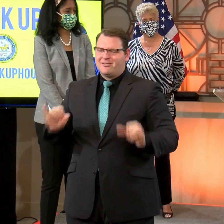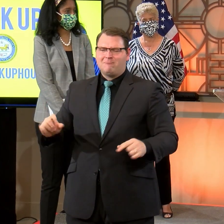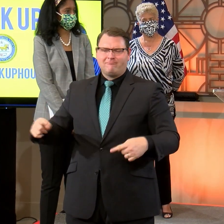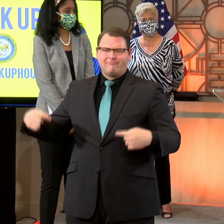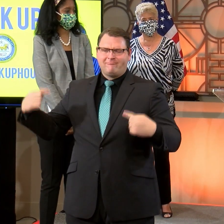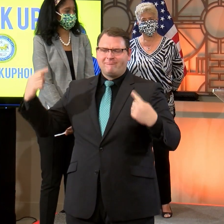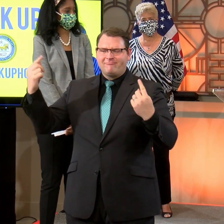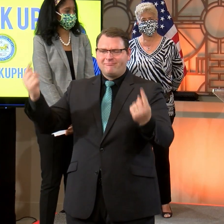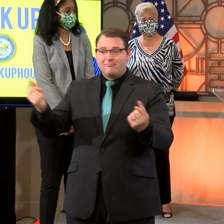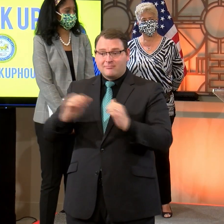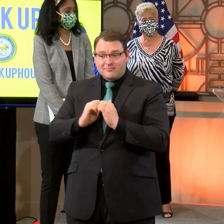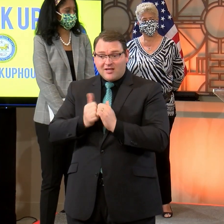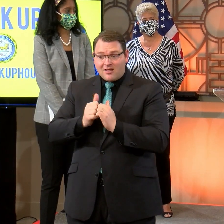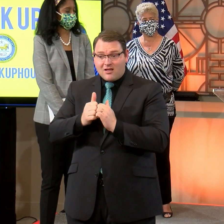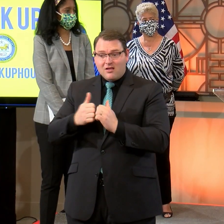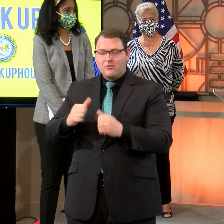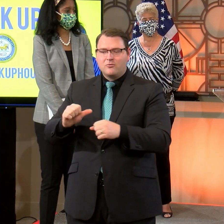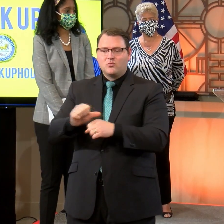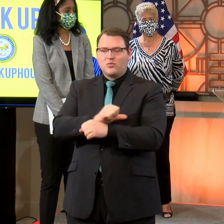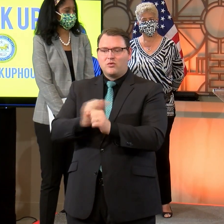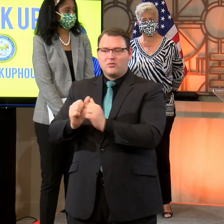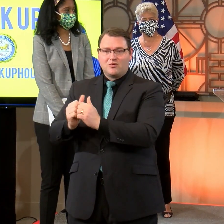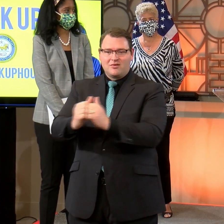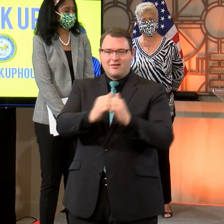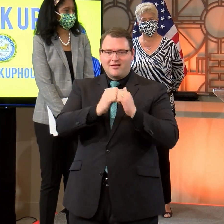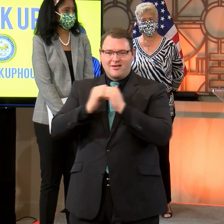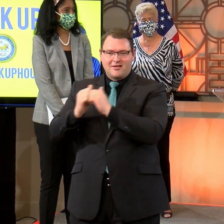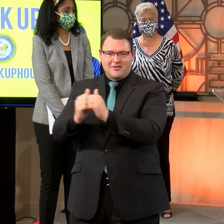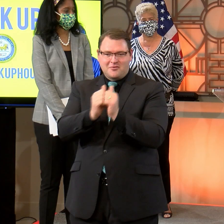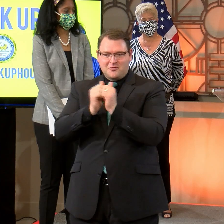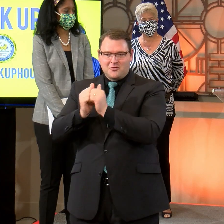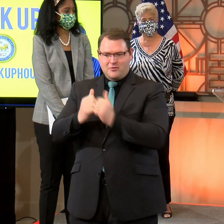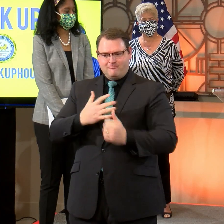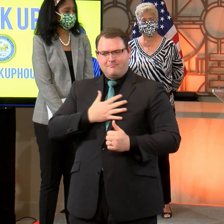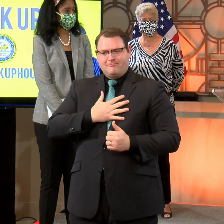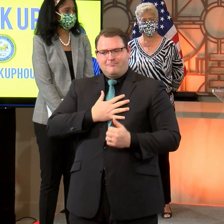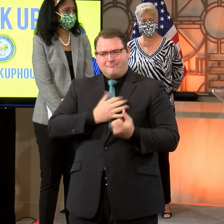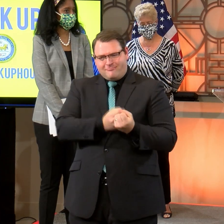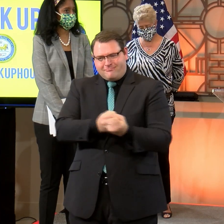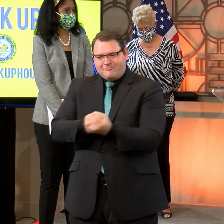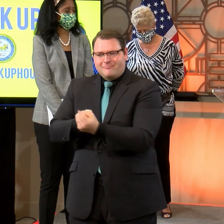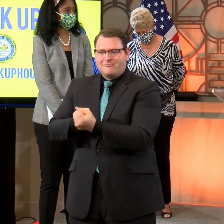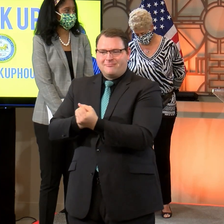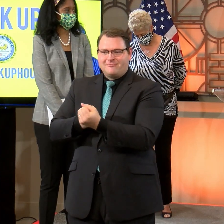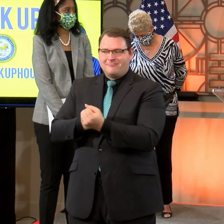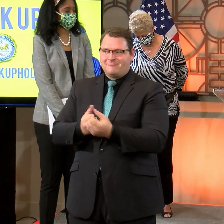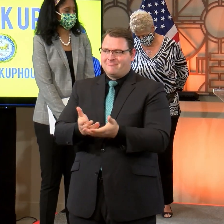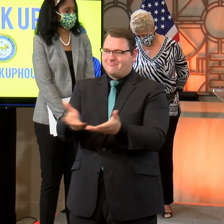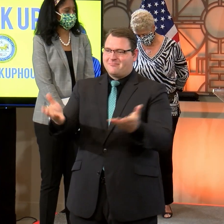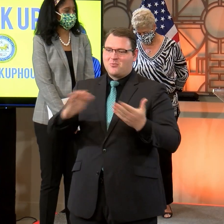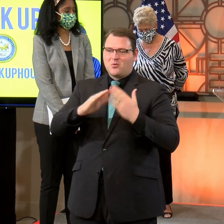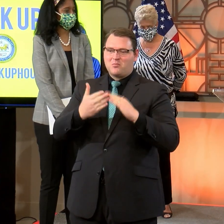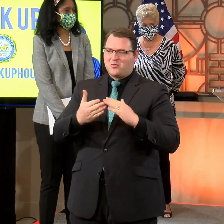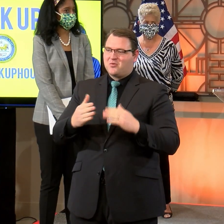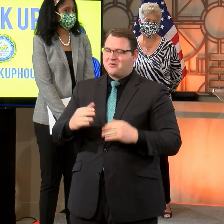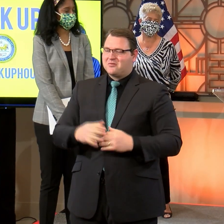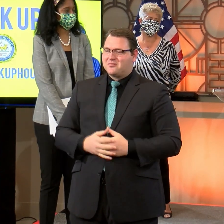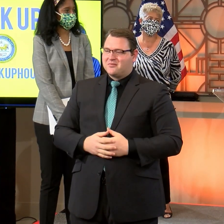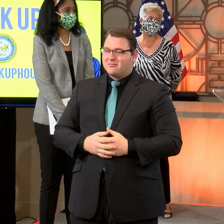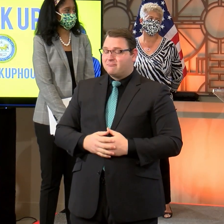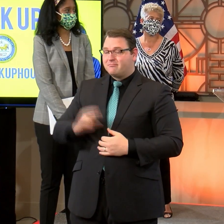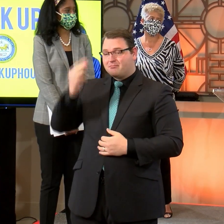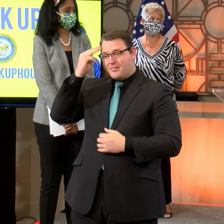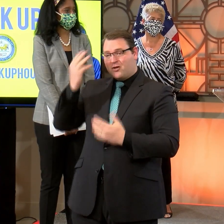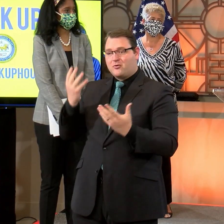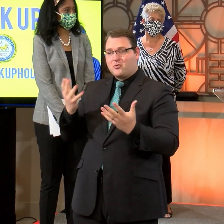working together as a compassionate and caring community there are known to be. Mayor Turner has issued the